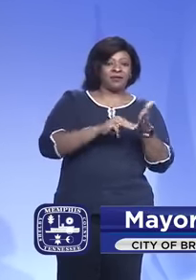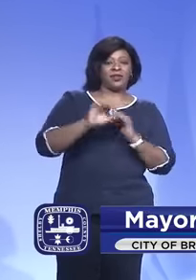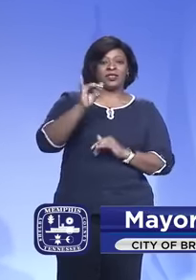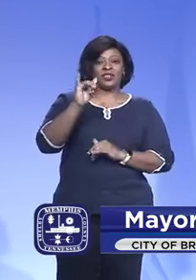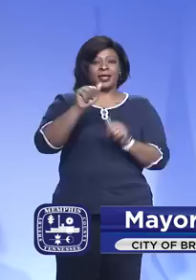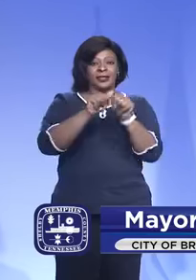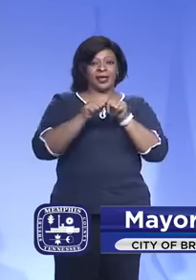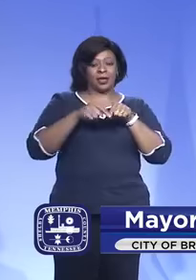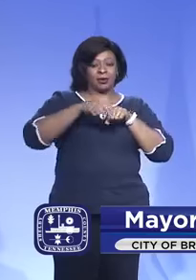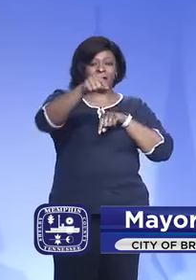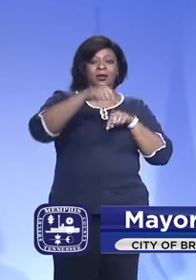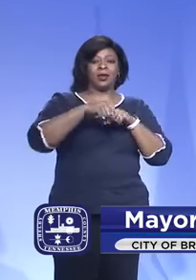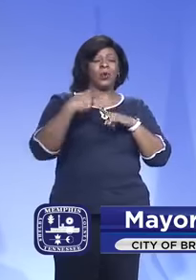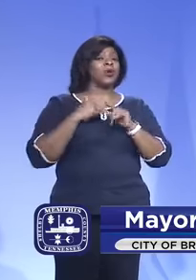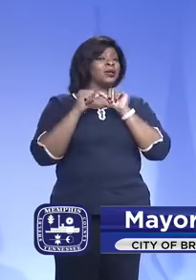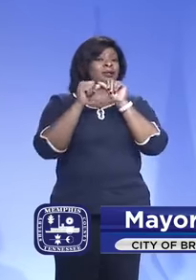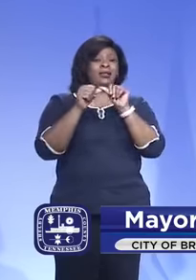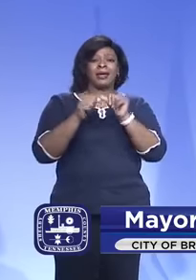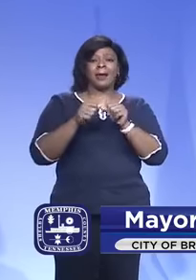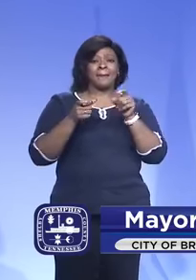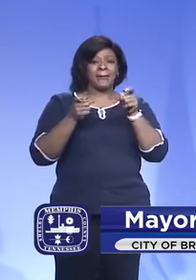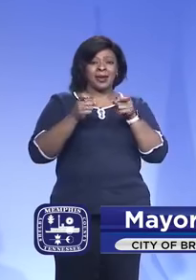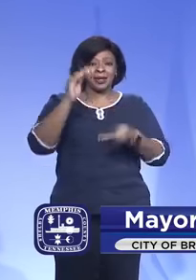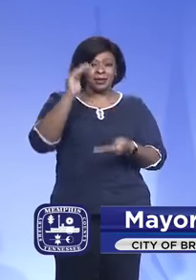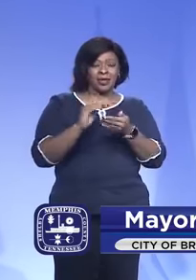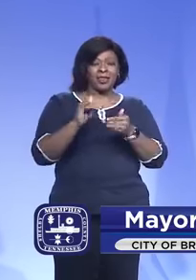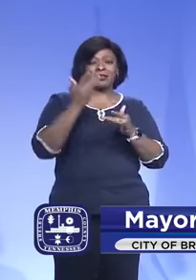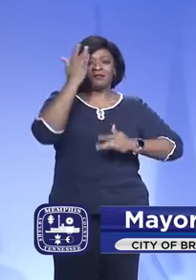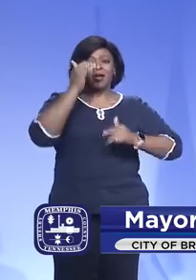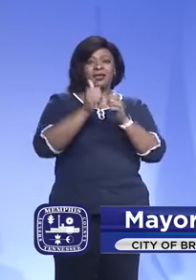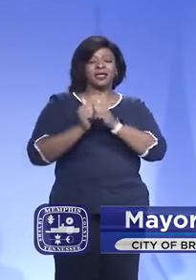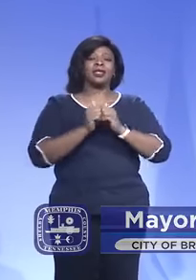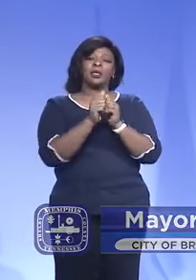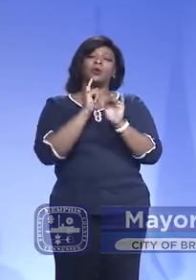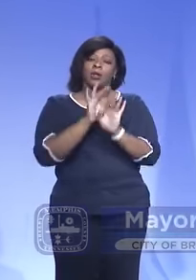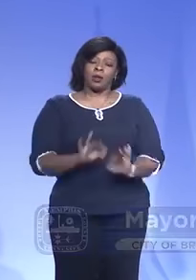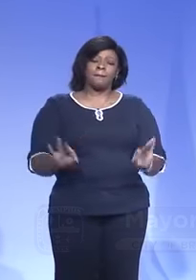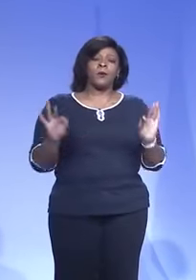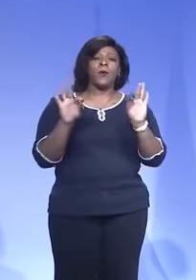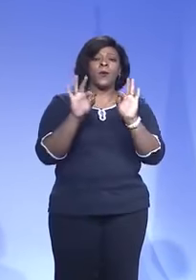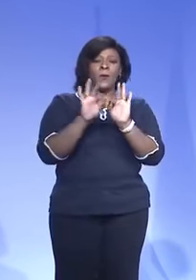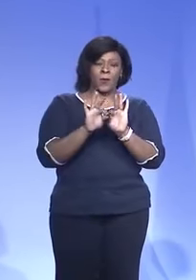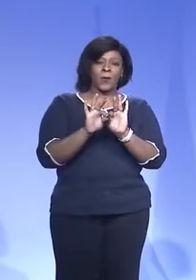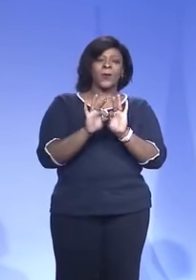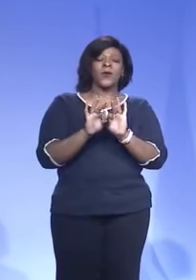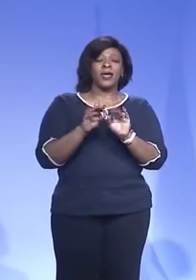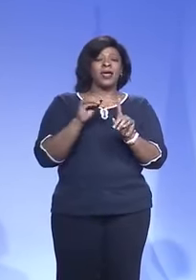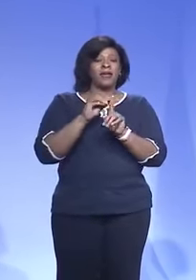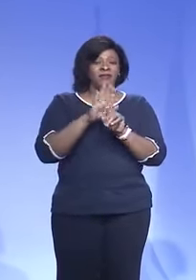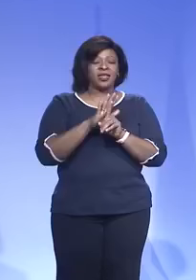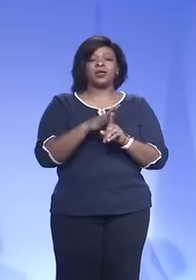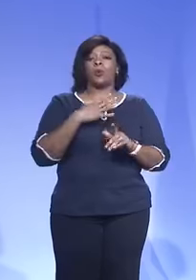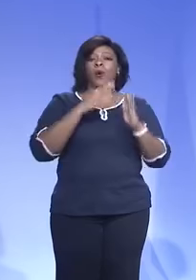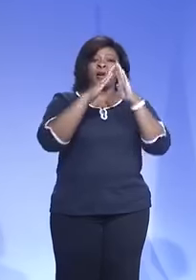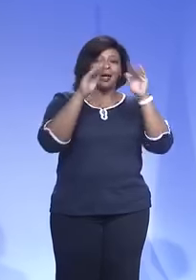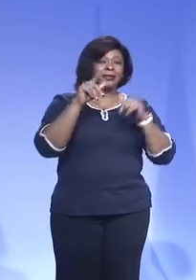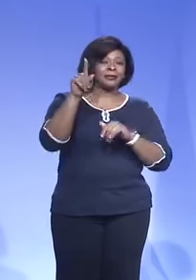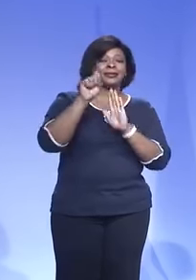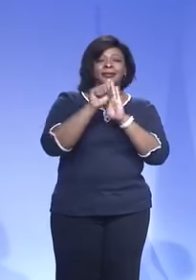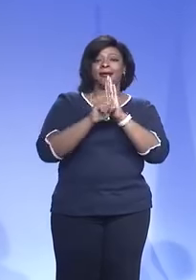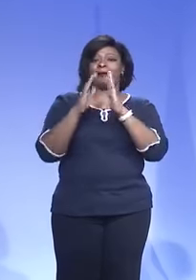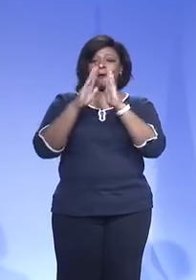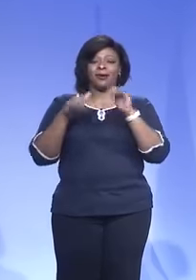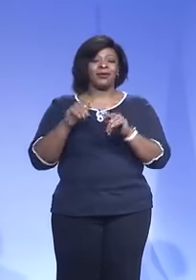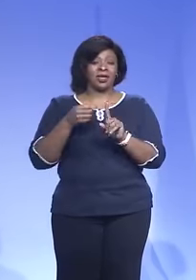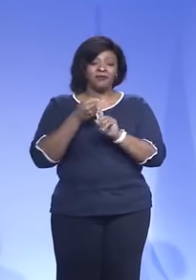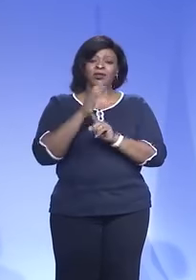Memphis and Jackson area. So as we continue to mitigate this virus together, it is important. it affects the White House, it affects the State House, and